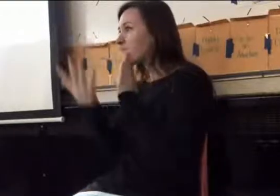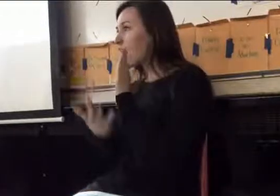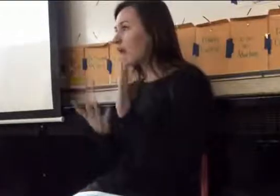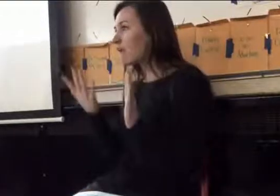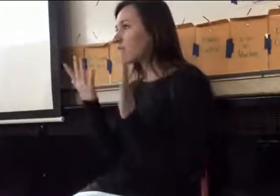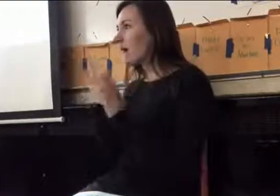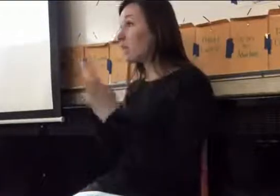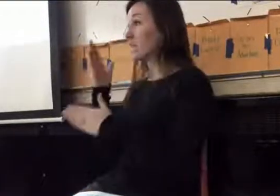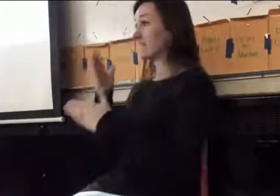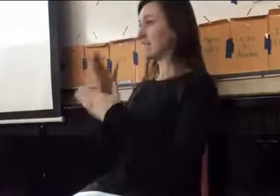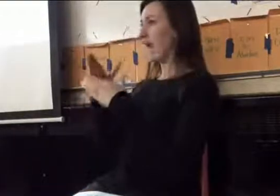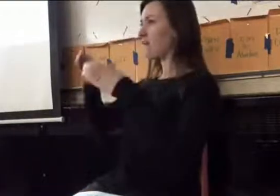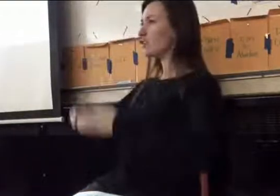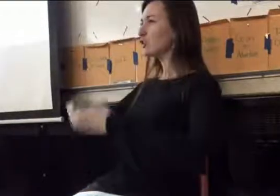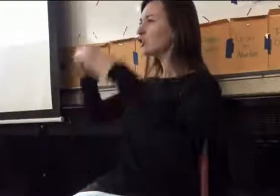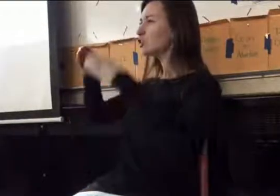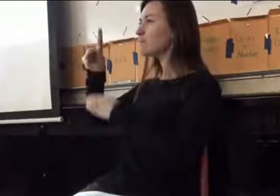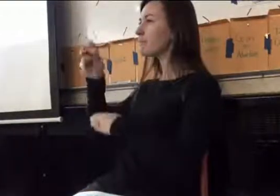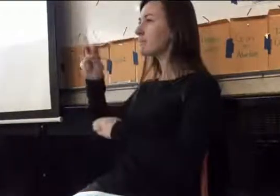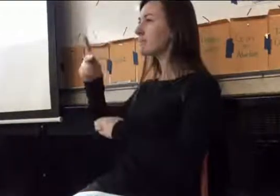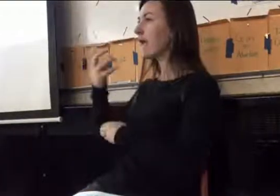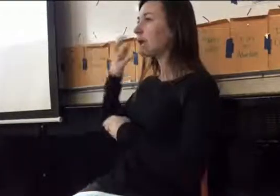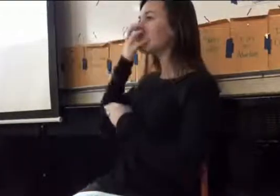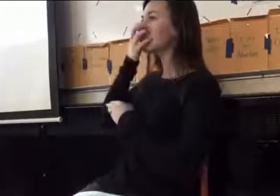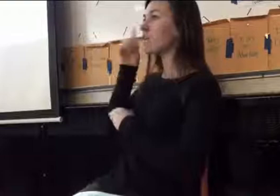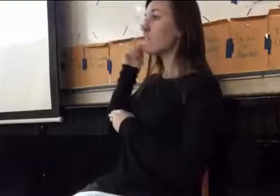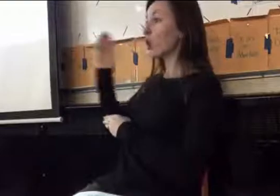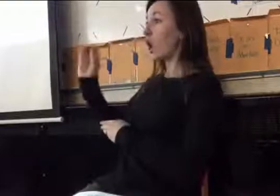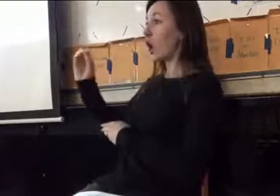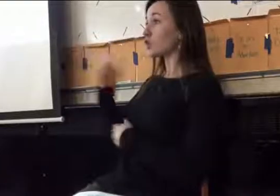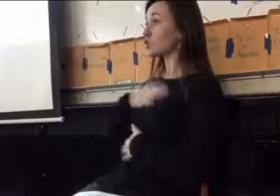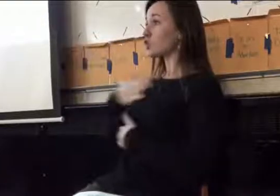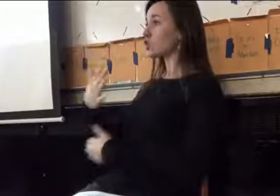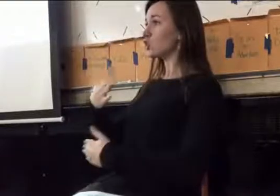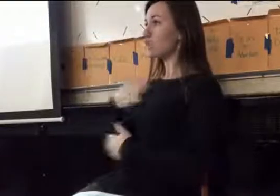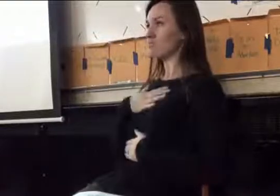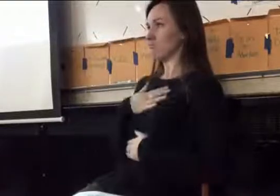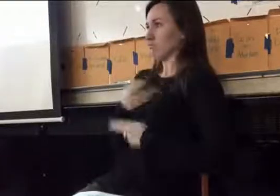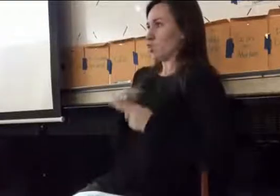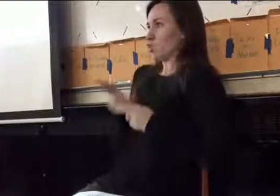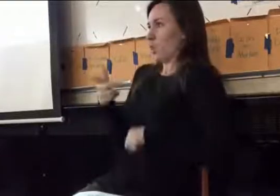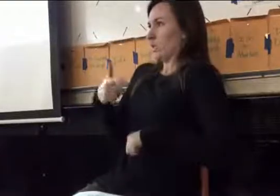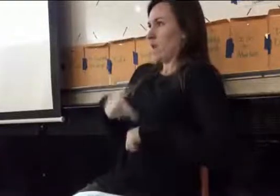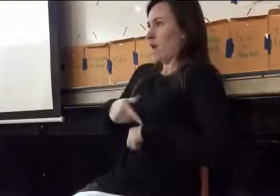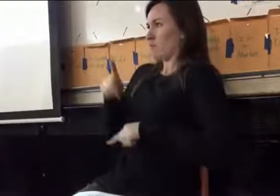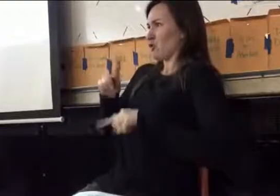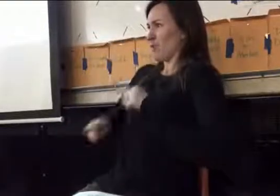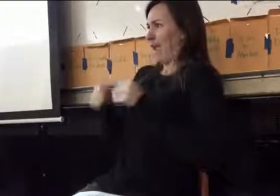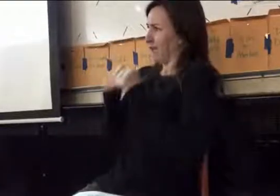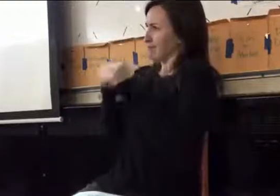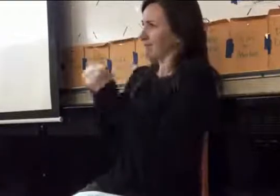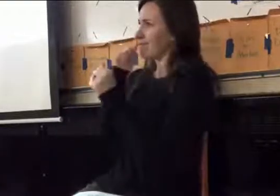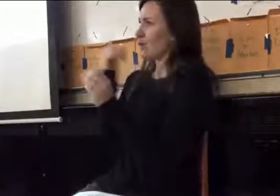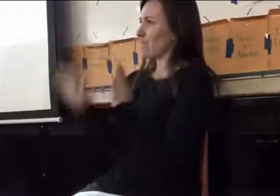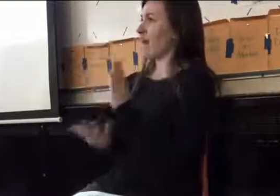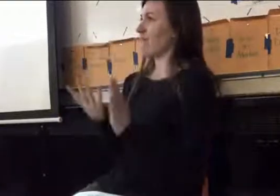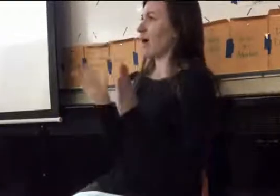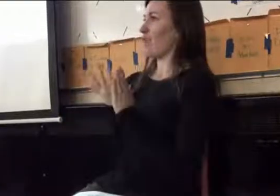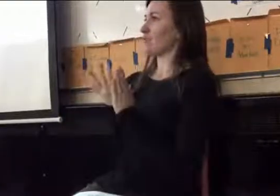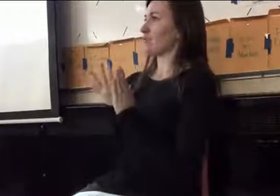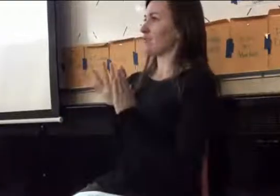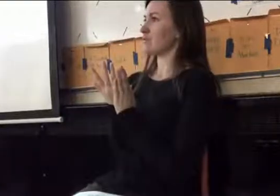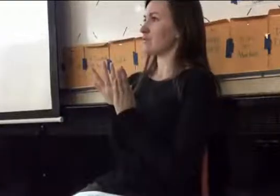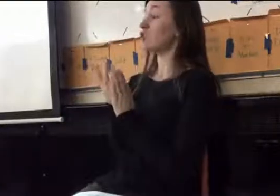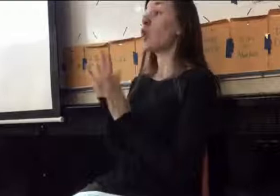tank is only an hour worth of oxygen. How are you going to get all the way over there when you don't have enough oxygen? Now what happens